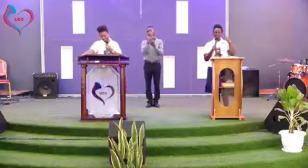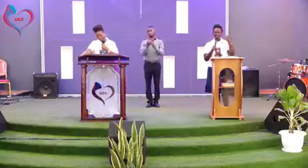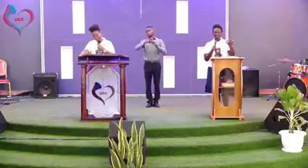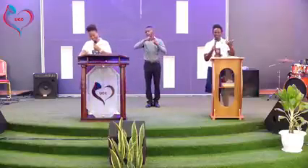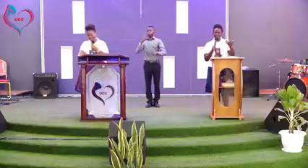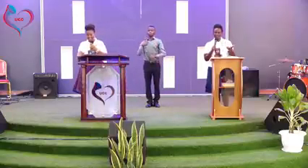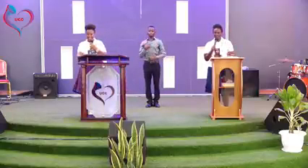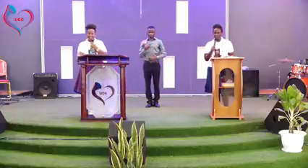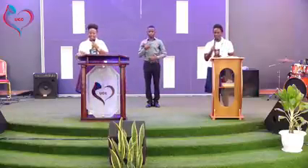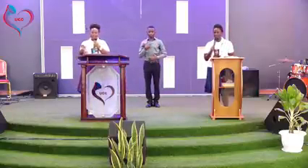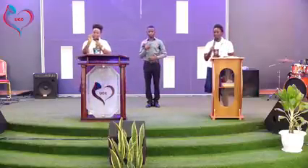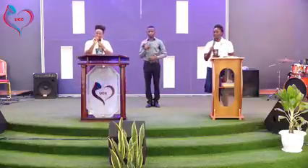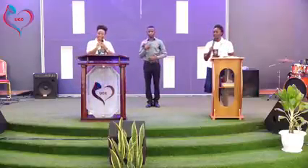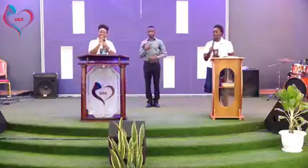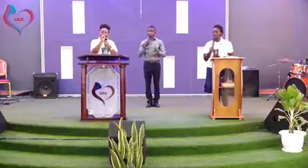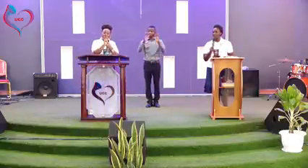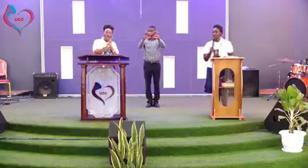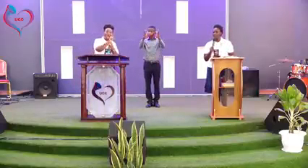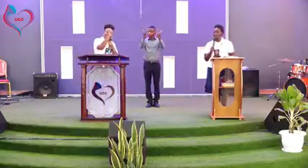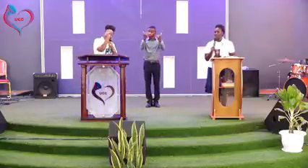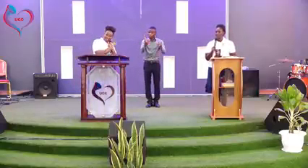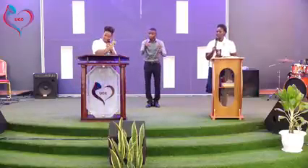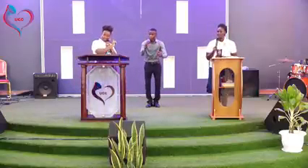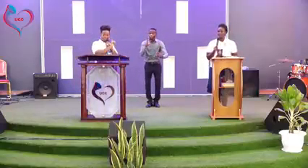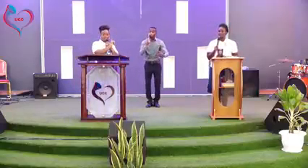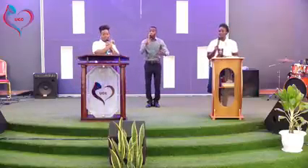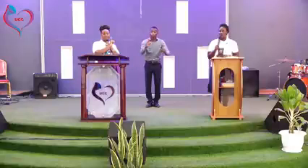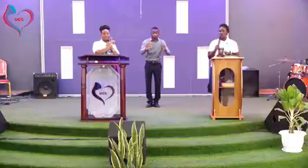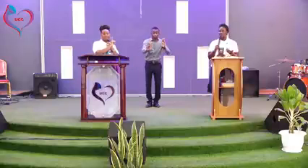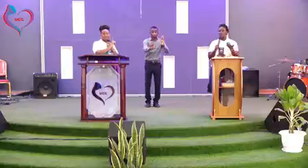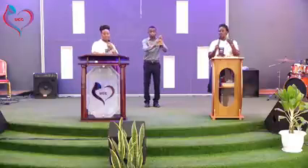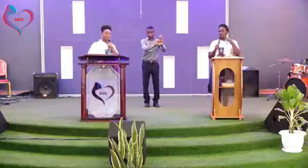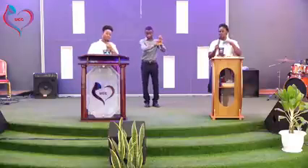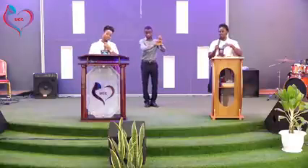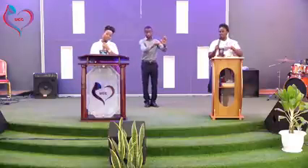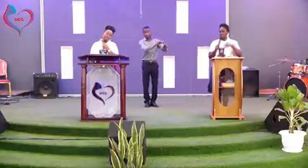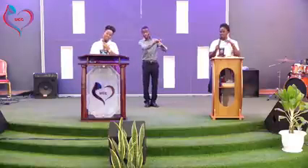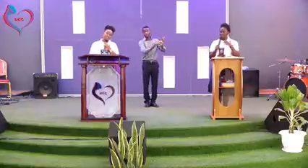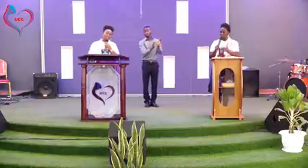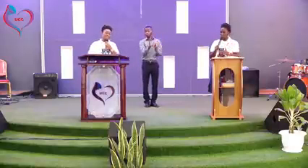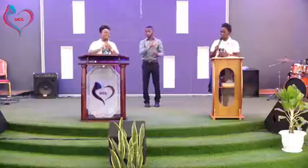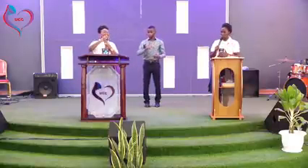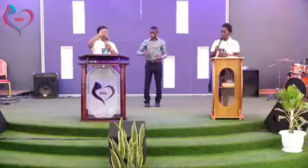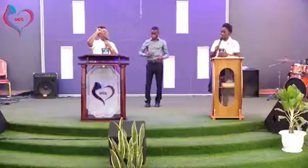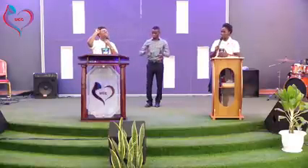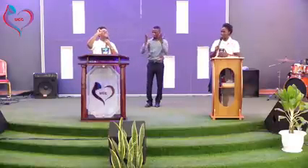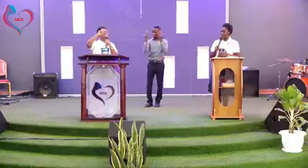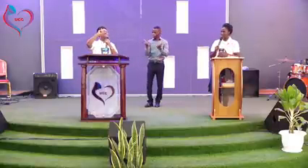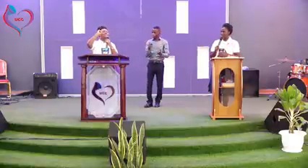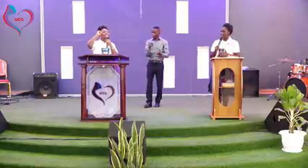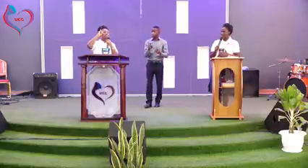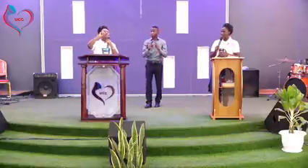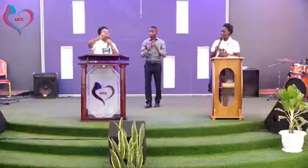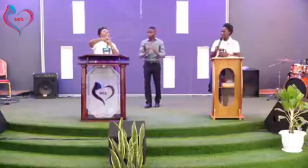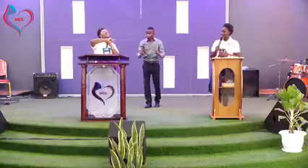When I've done something and you're angry. Being law under Christ. Okubera wansi weteka eria Kristo. Is a